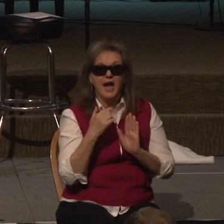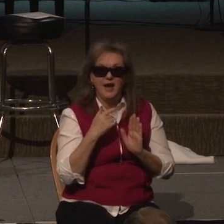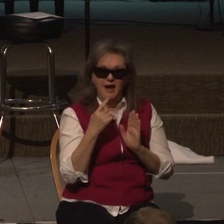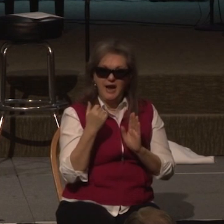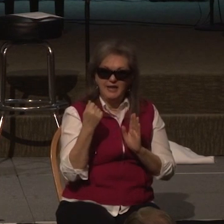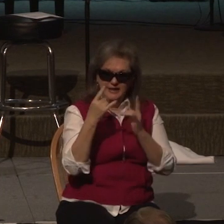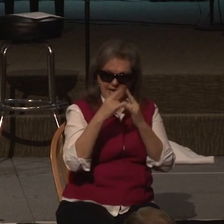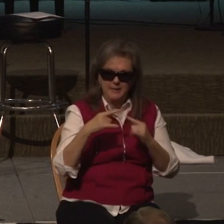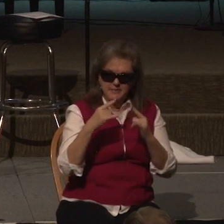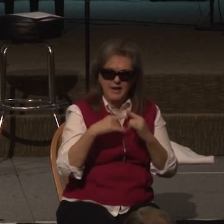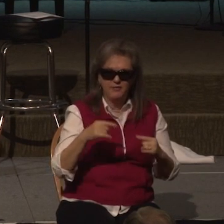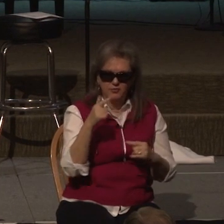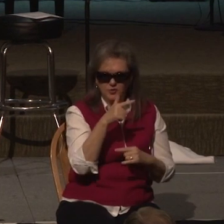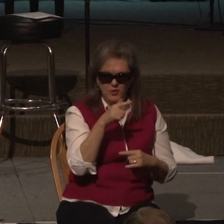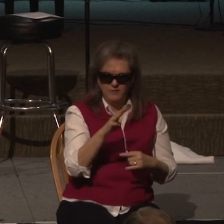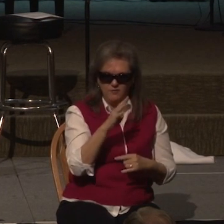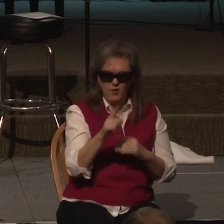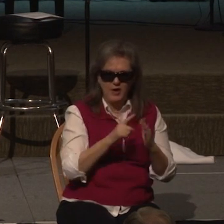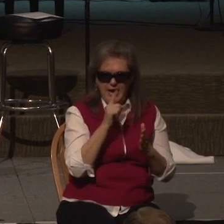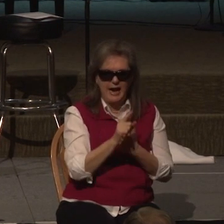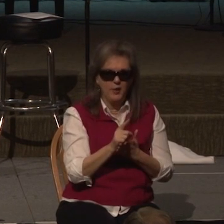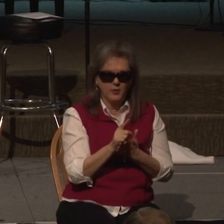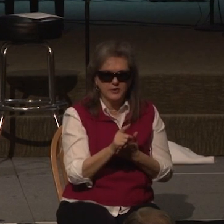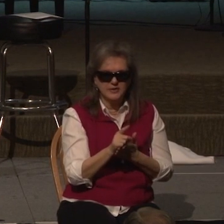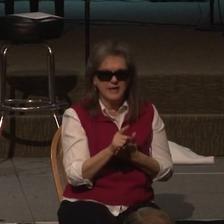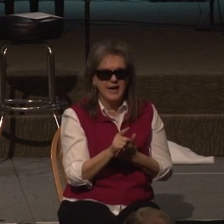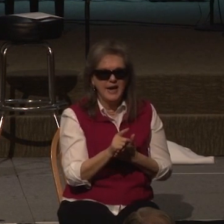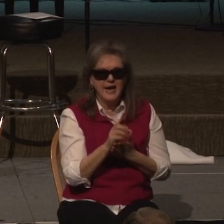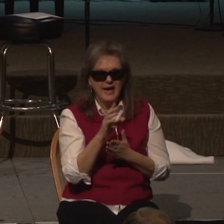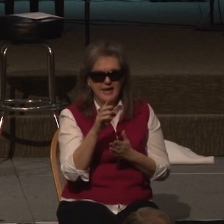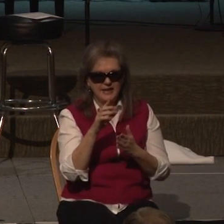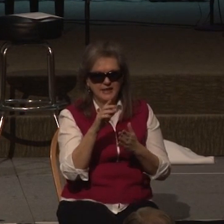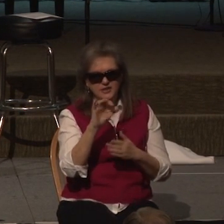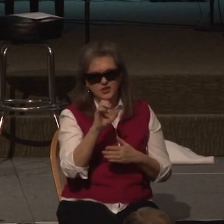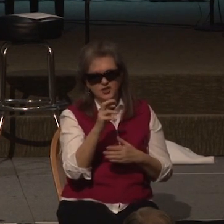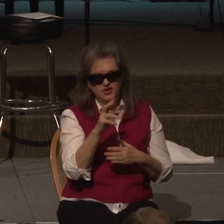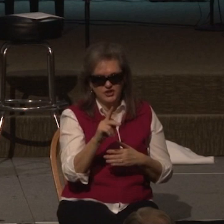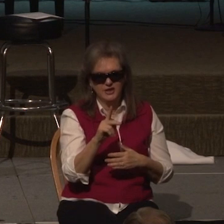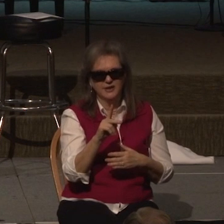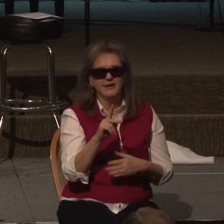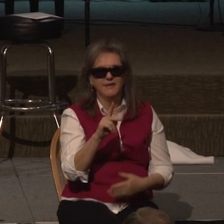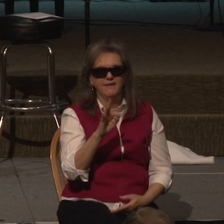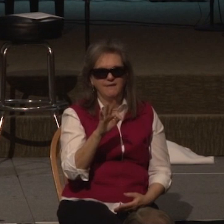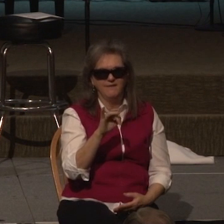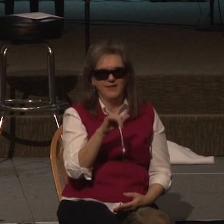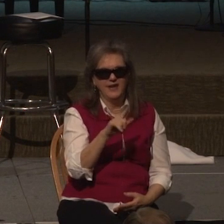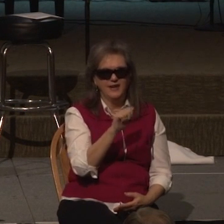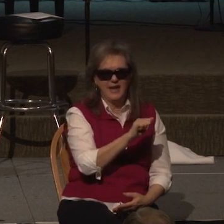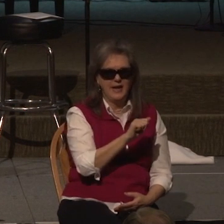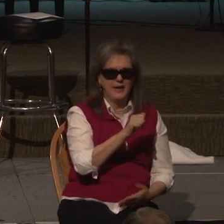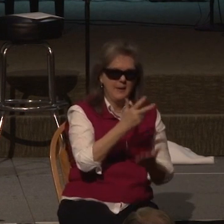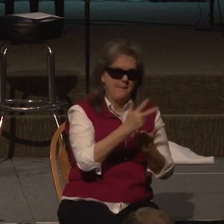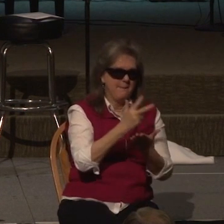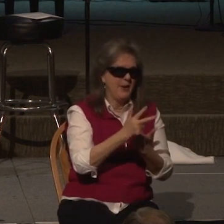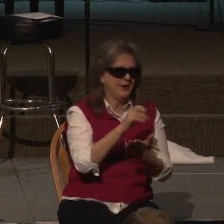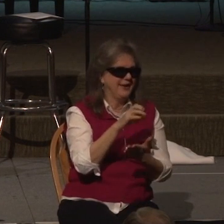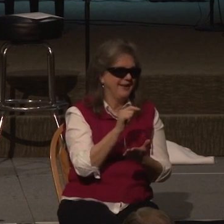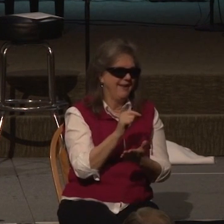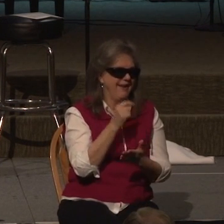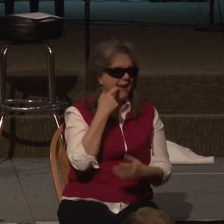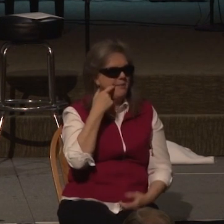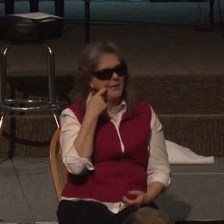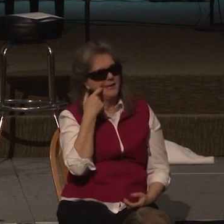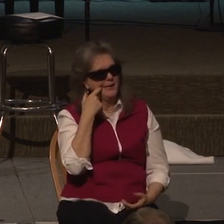out for 24 hours in a Chick-fil-A parking lot. I know. Addictions make you do